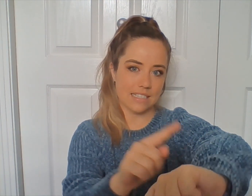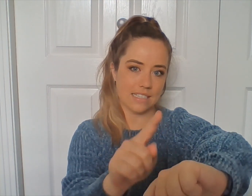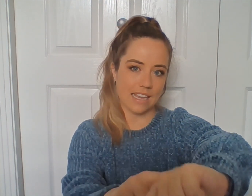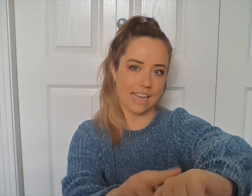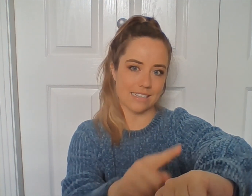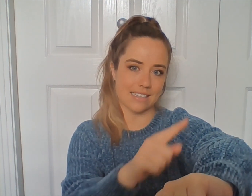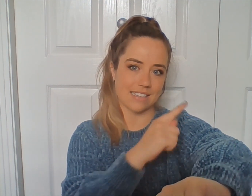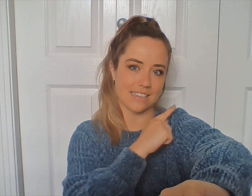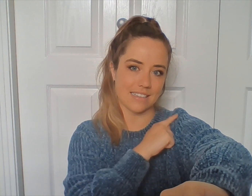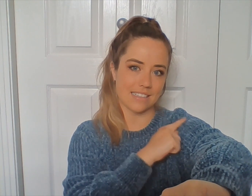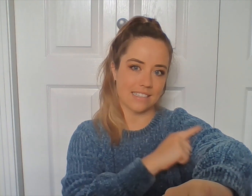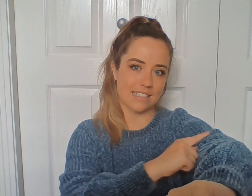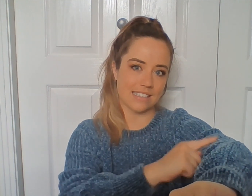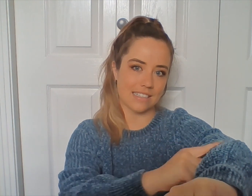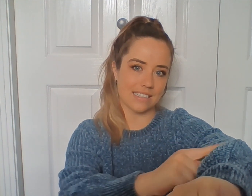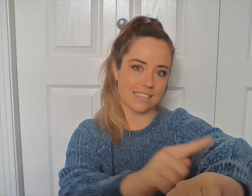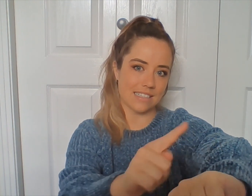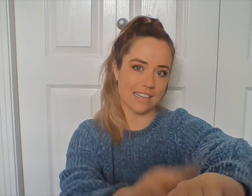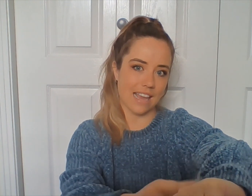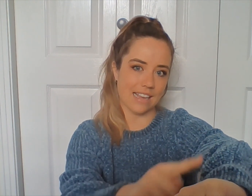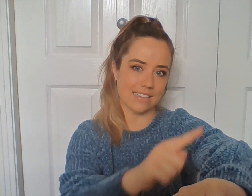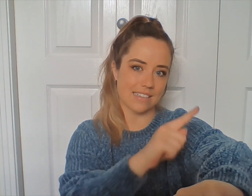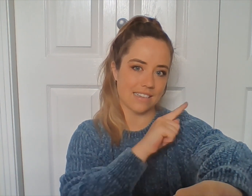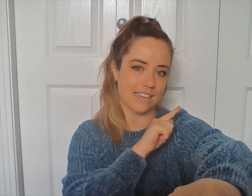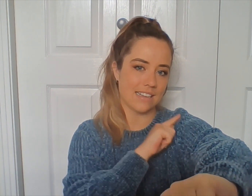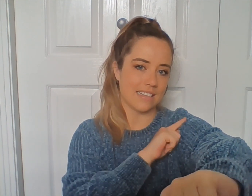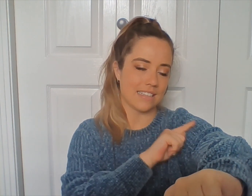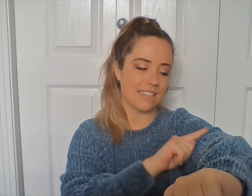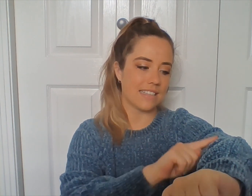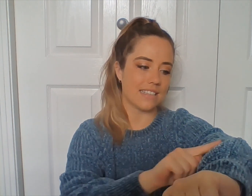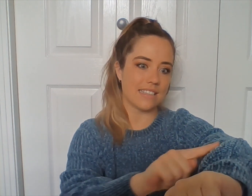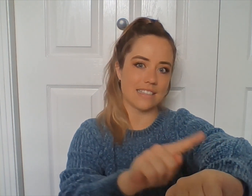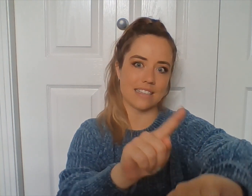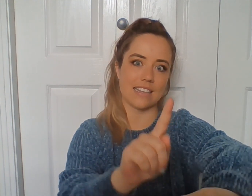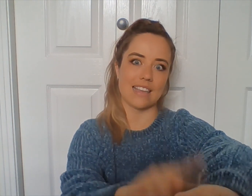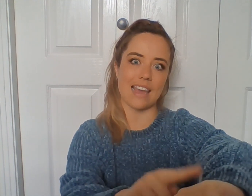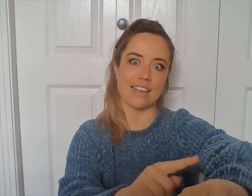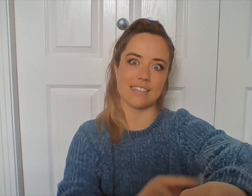Skate. Skate. Skate.